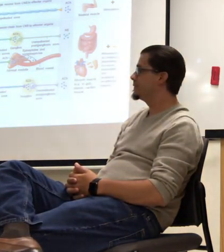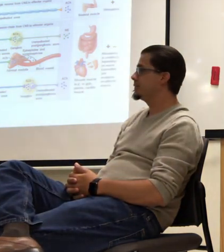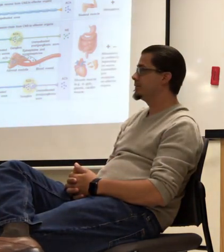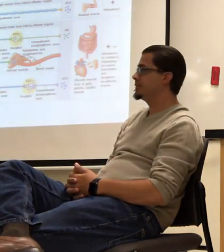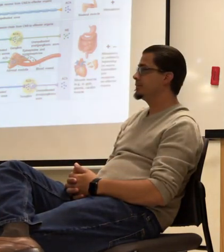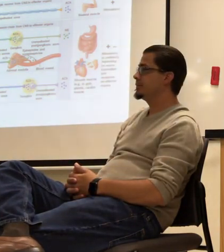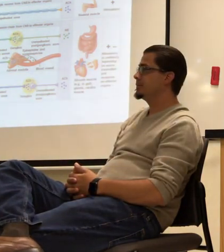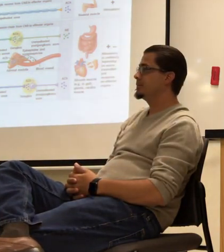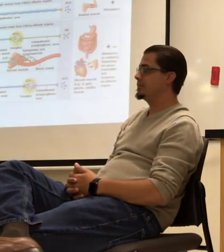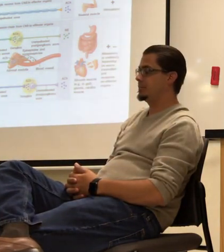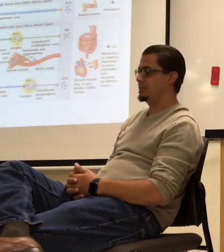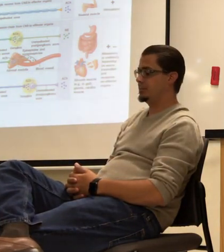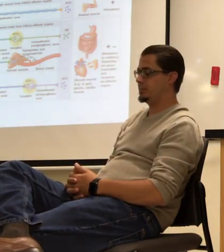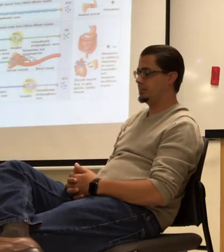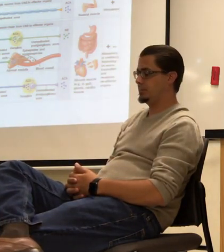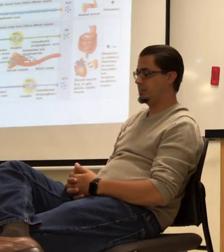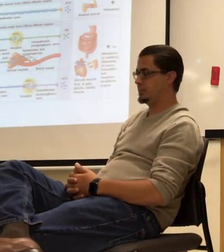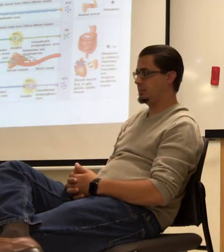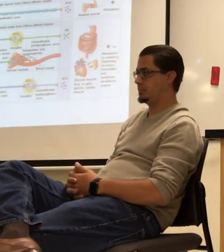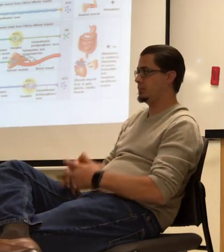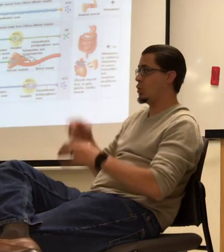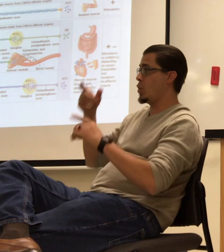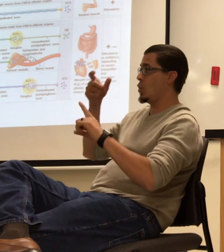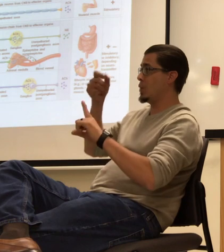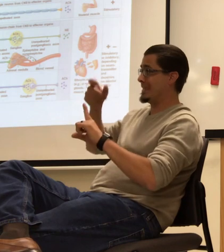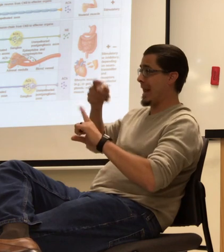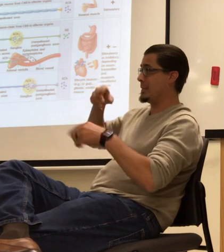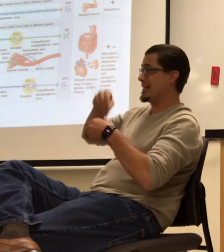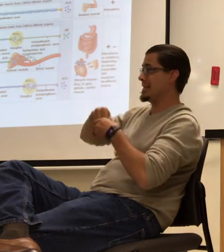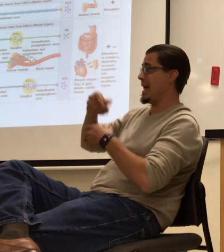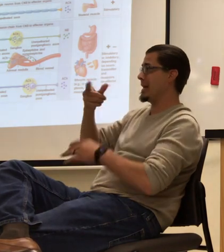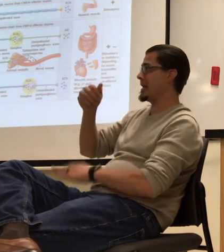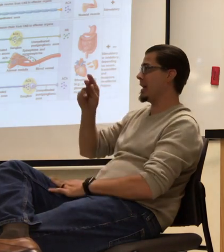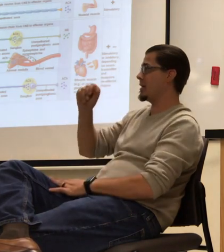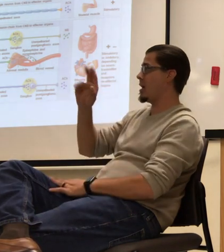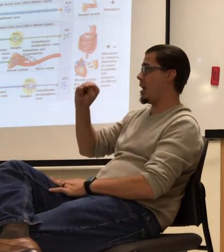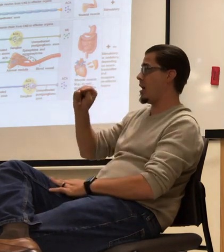that one. This one's synapse inside the ganglion. It's a post.